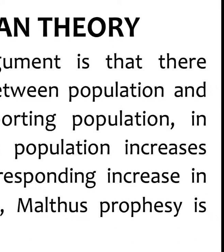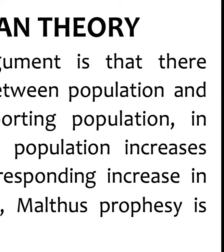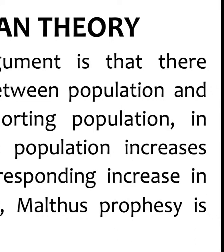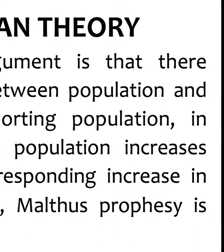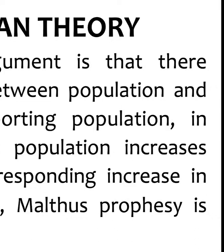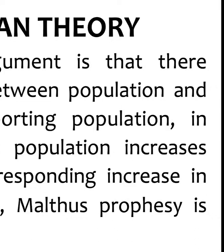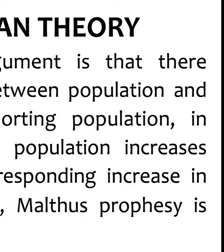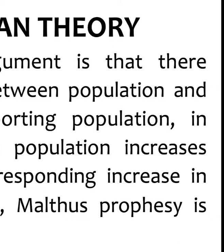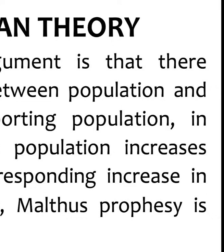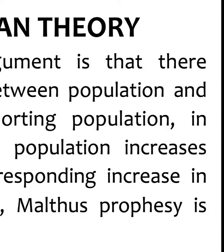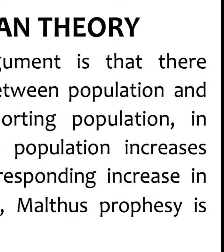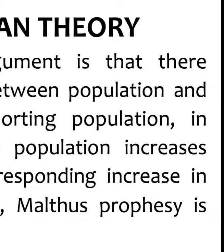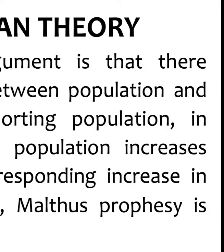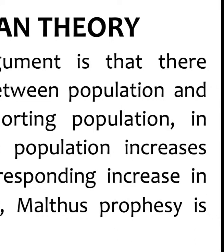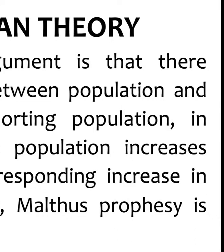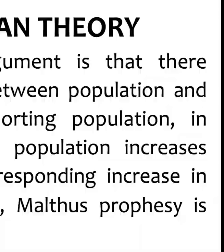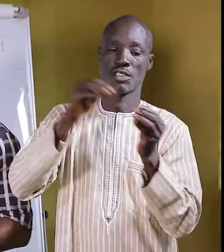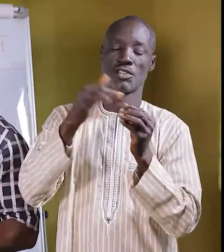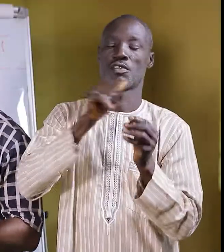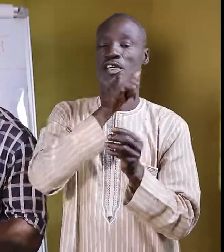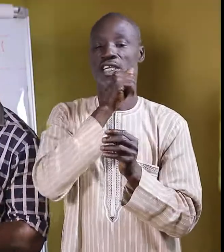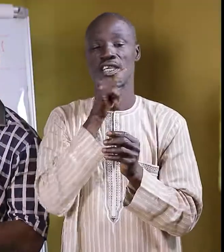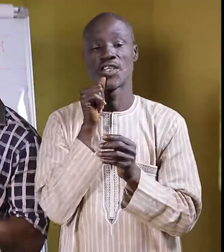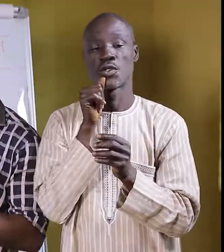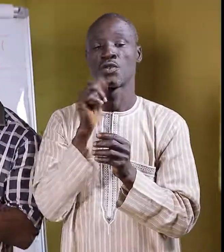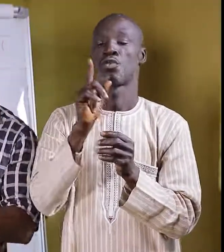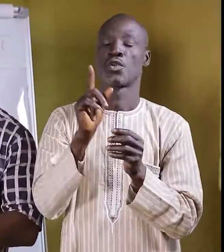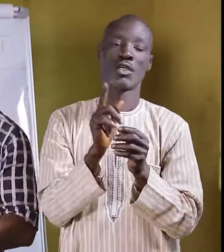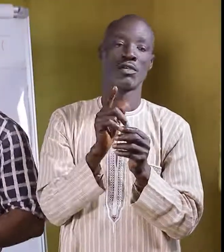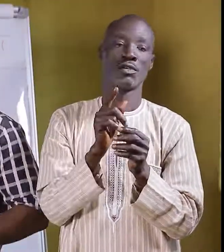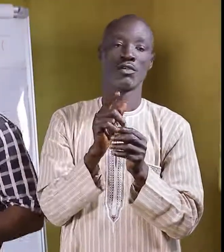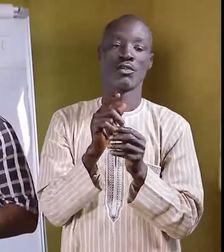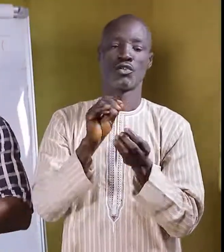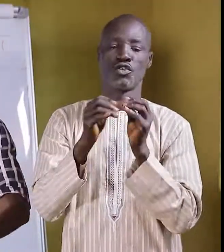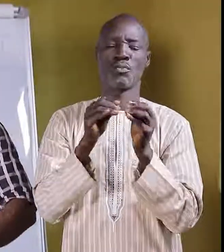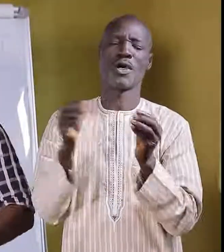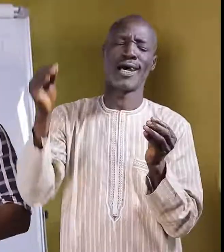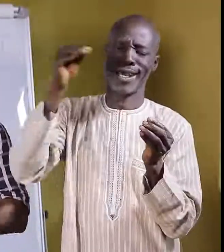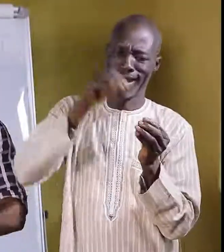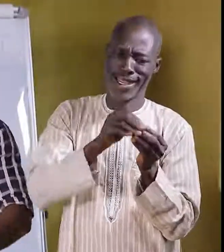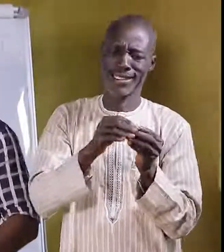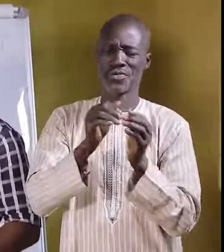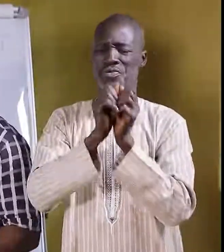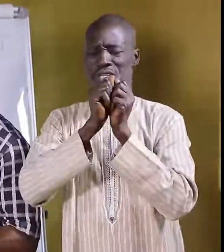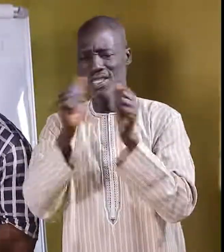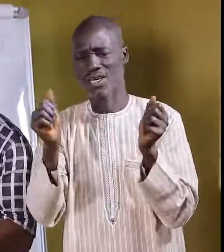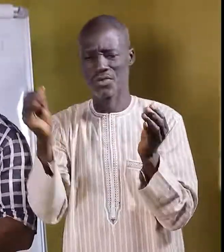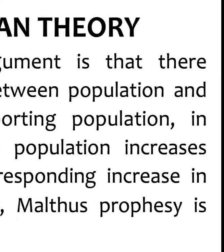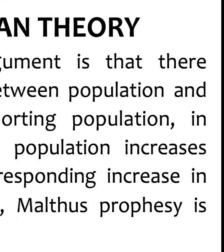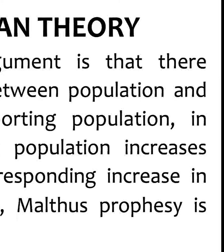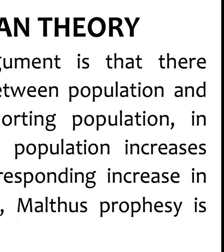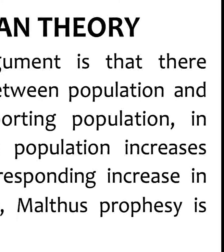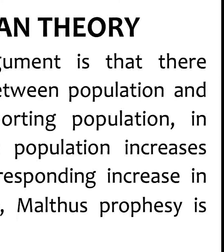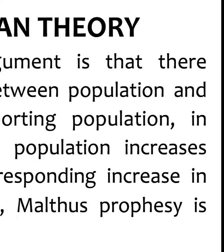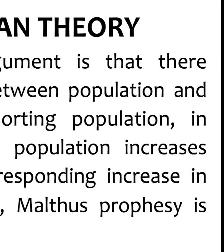the corresponding increase in the agriculture, that is where the population increases faster without a corresponding increase in